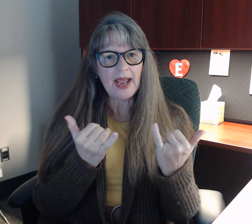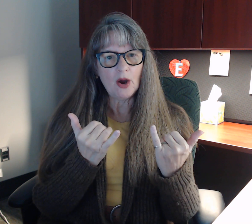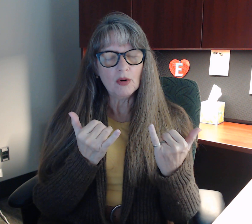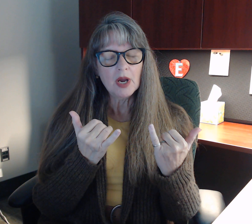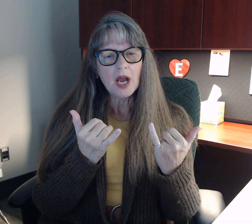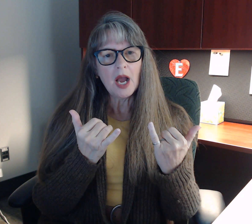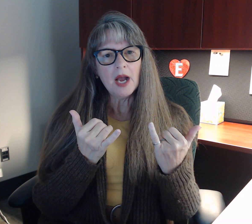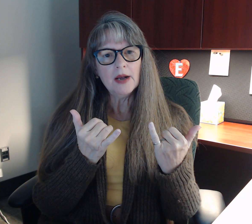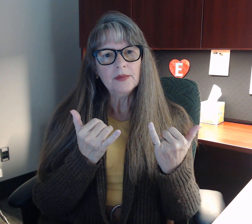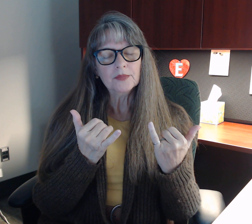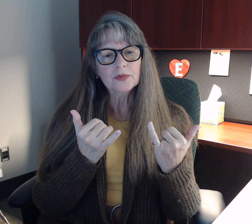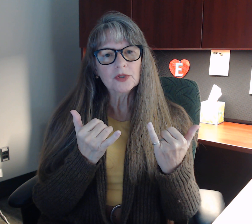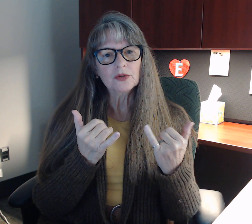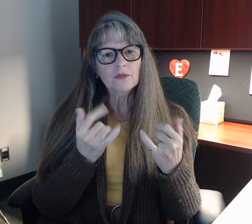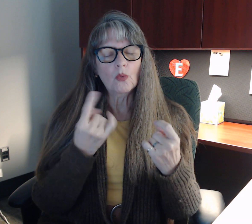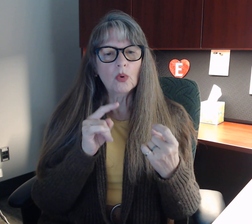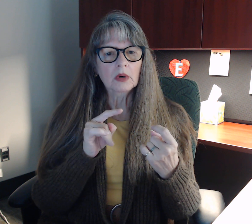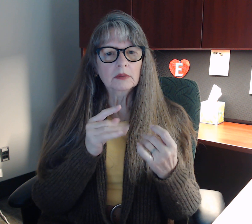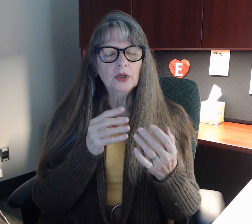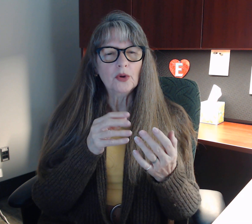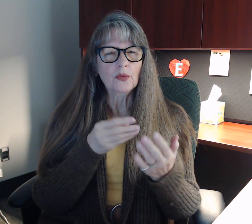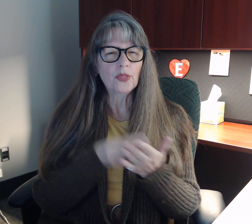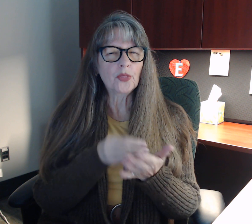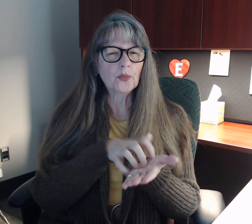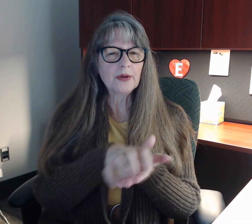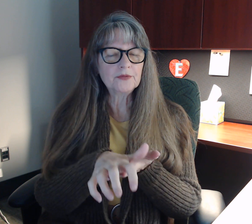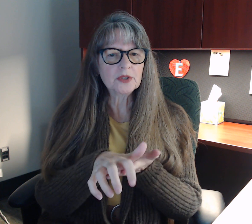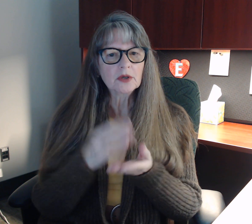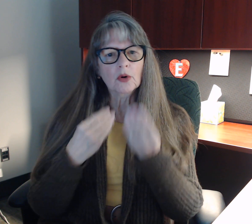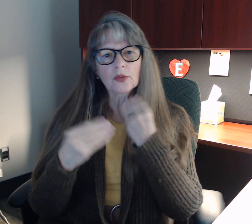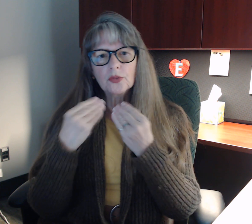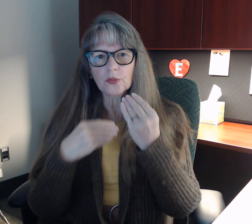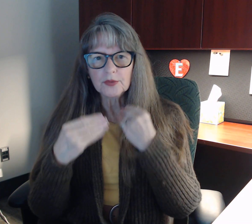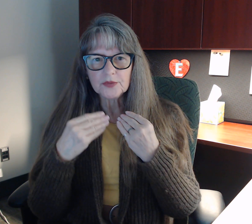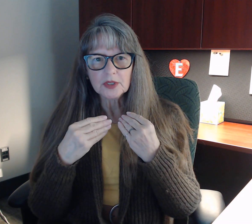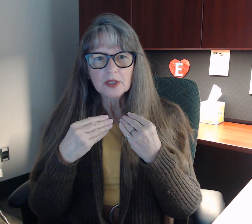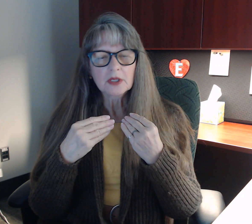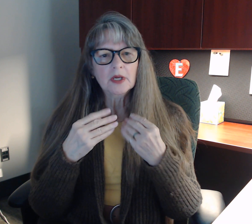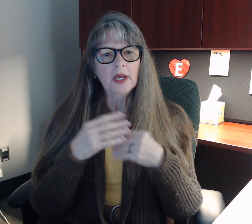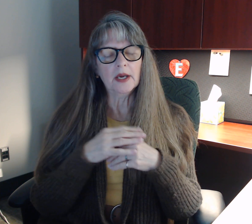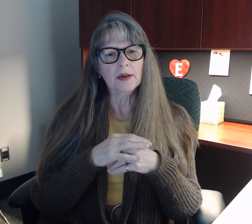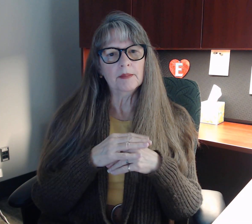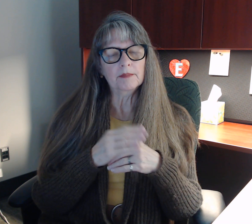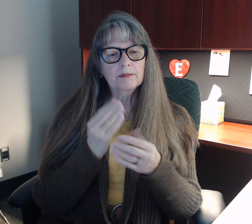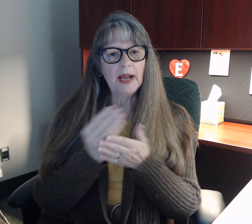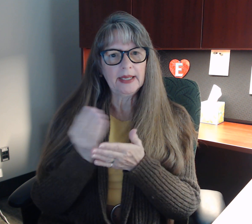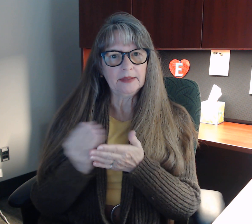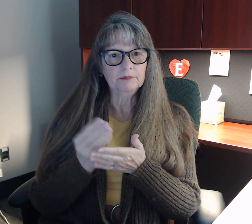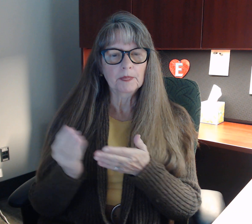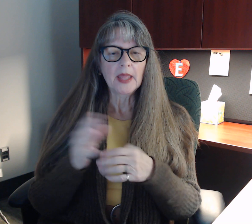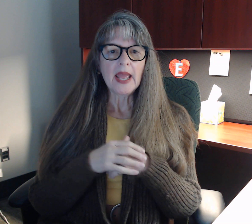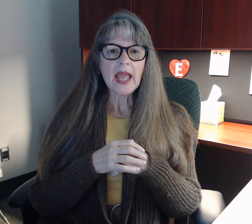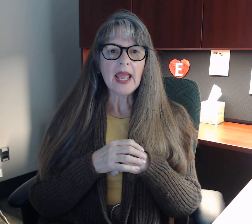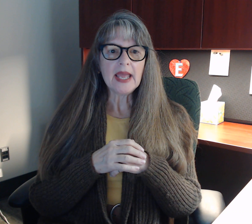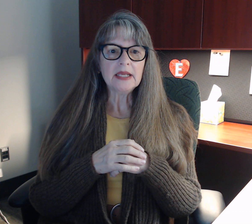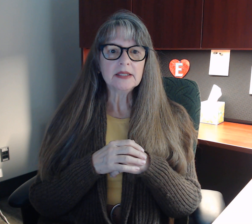now for thrift or thrift buying, and